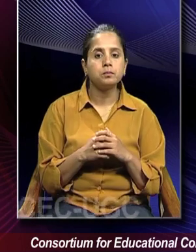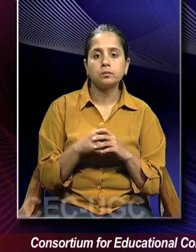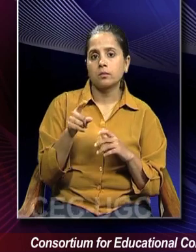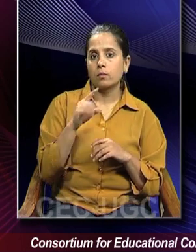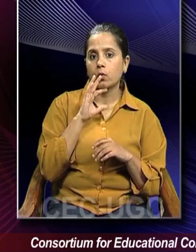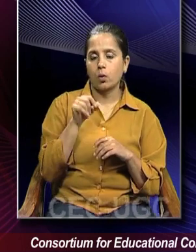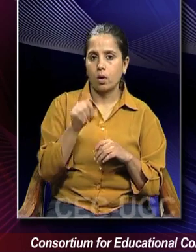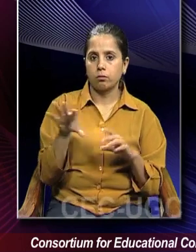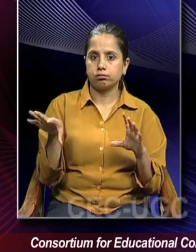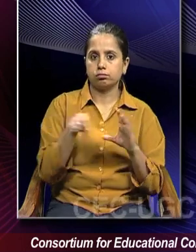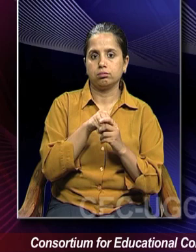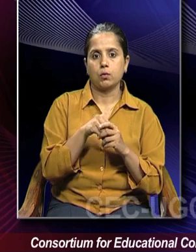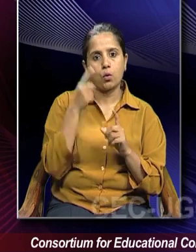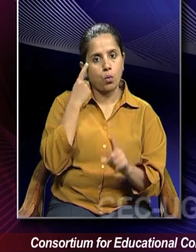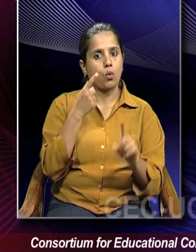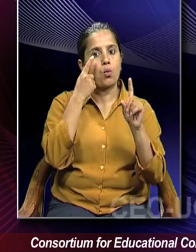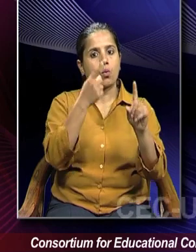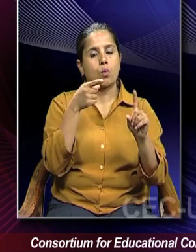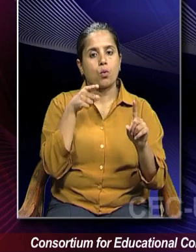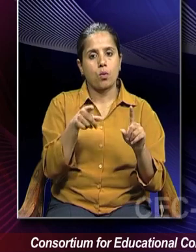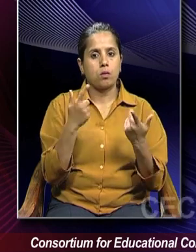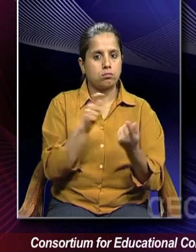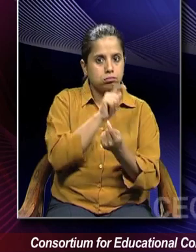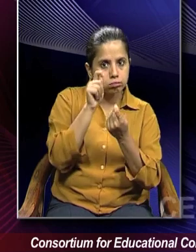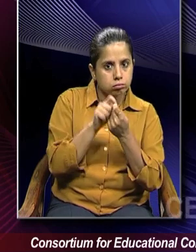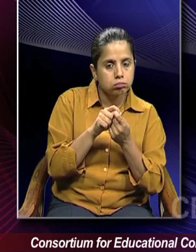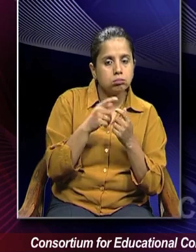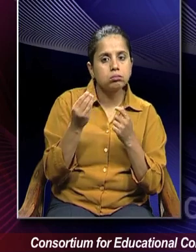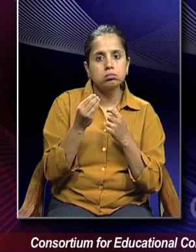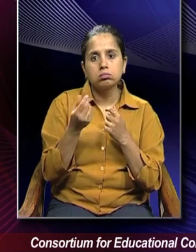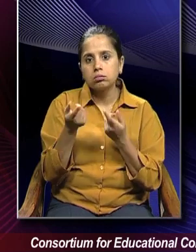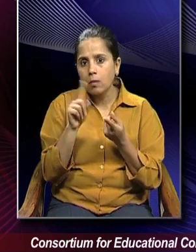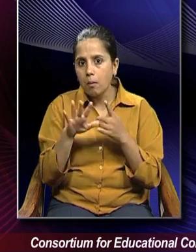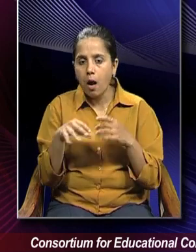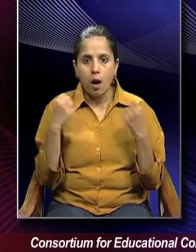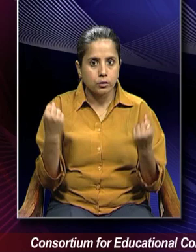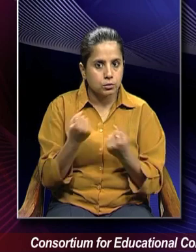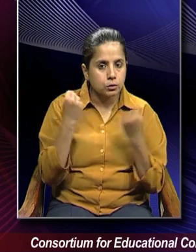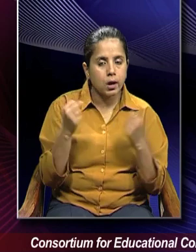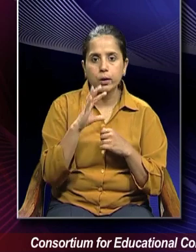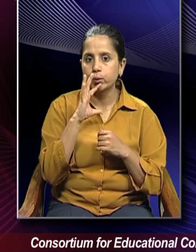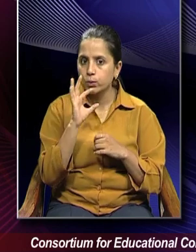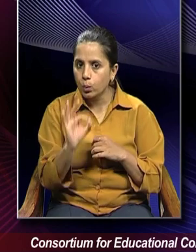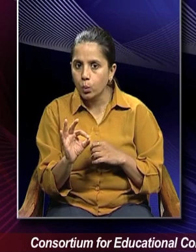actually combine the goals which are specific, measurable, actionable,